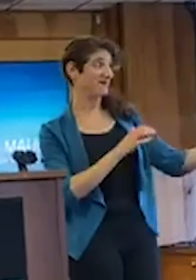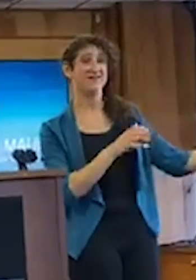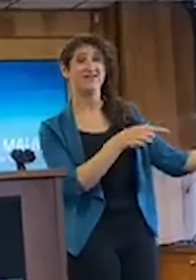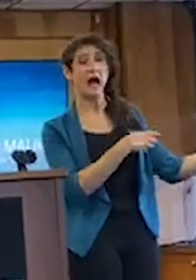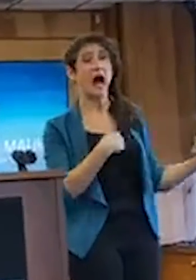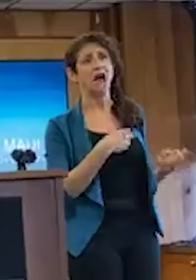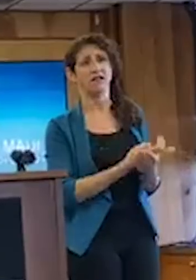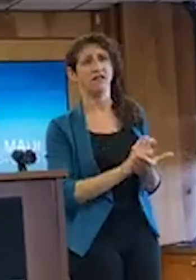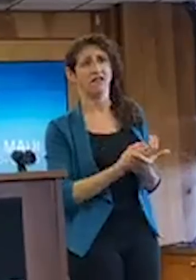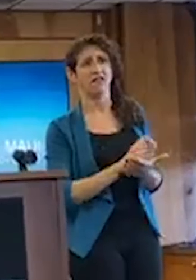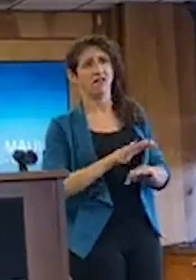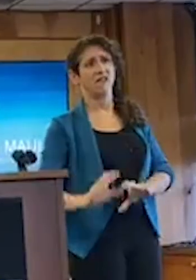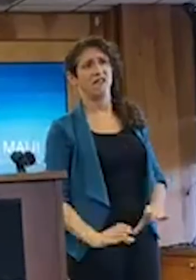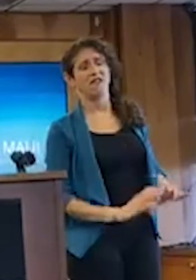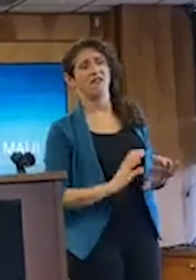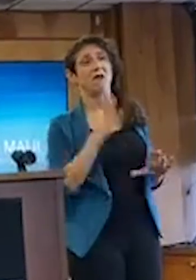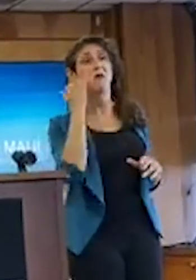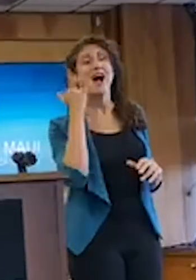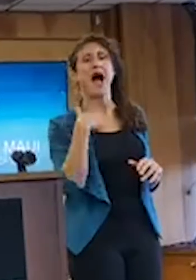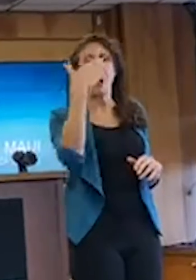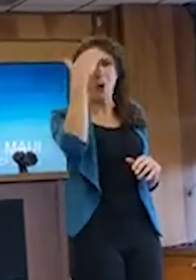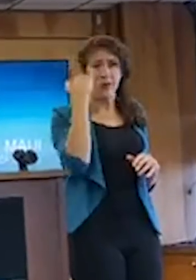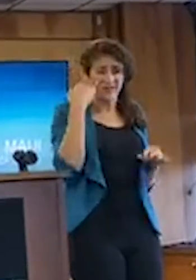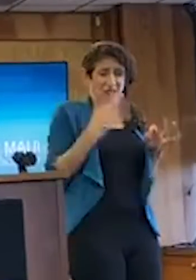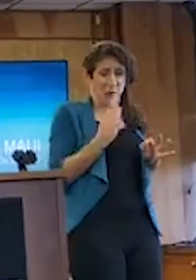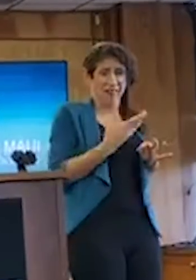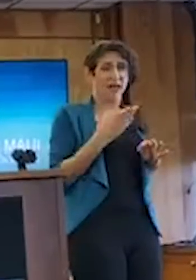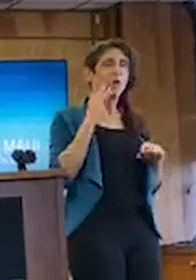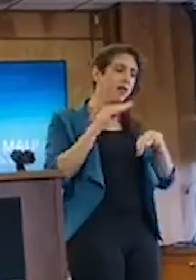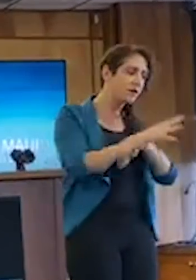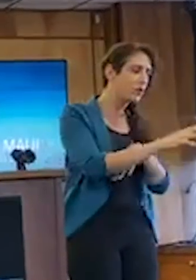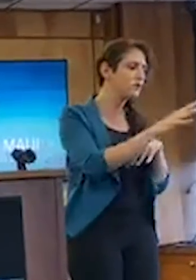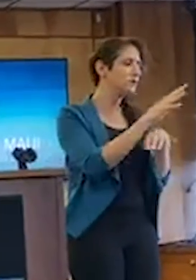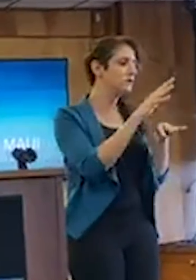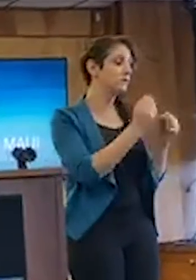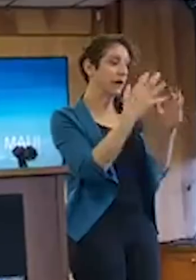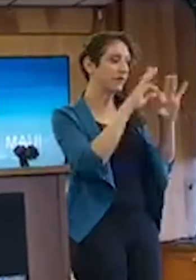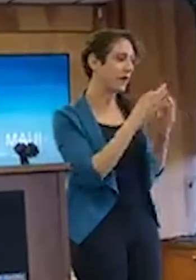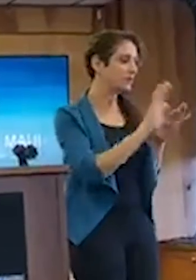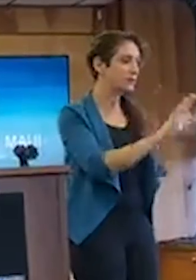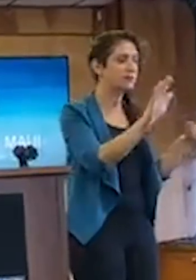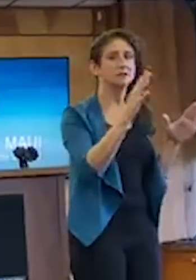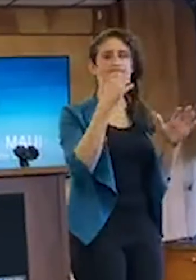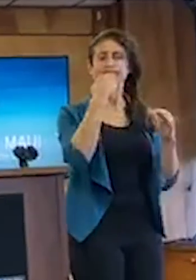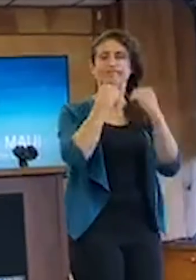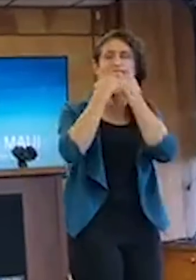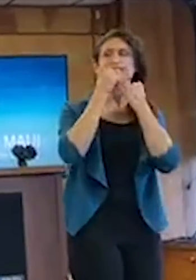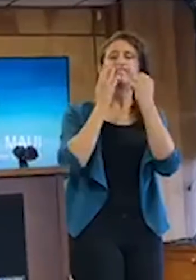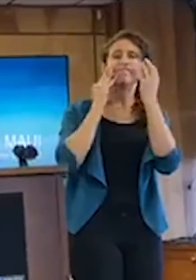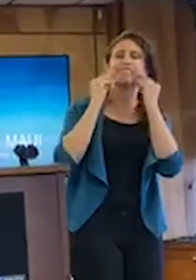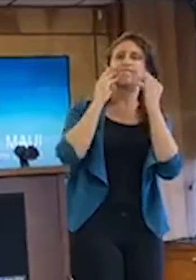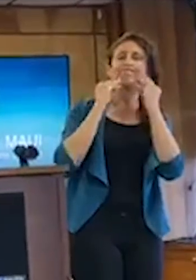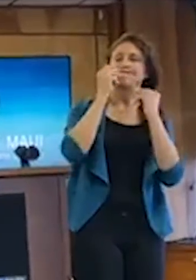I know every decision I make hurts or impacts a family or families here in Maui County. I want